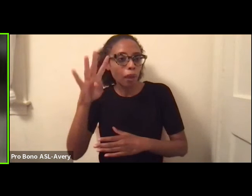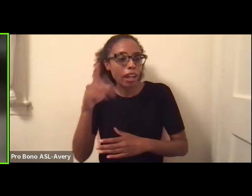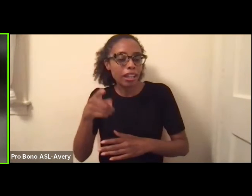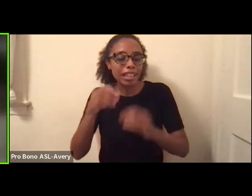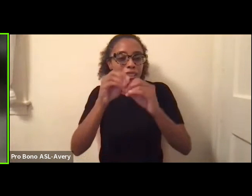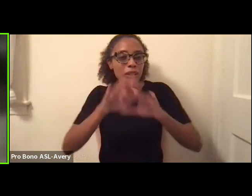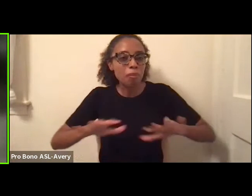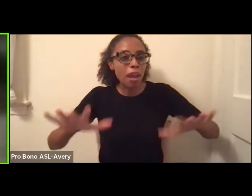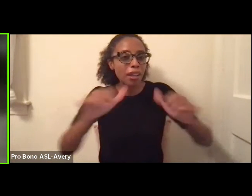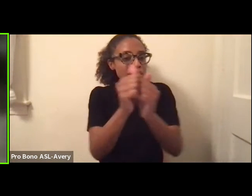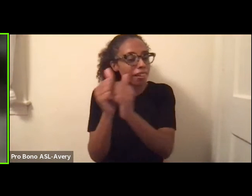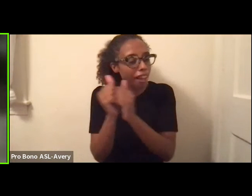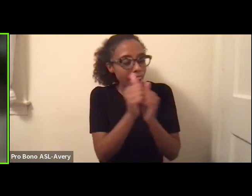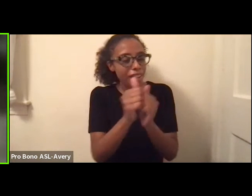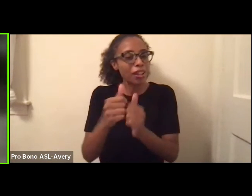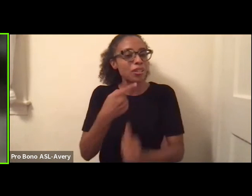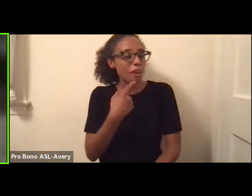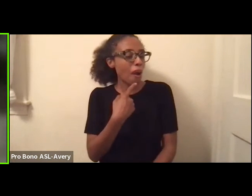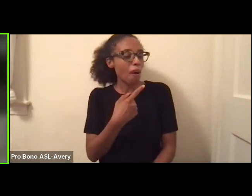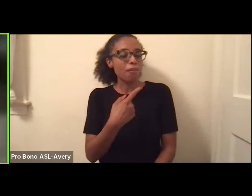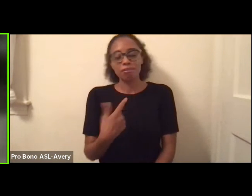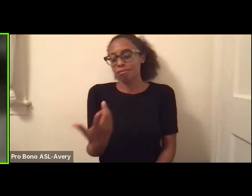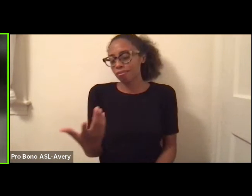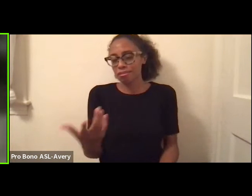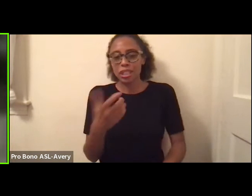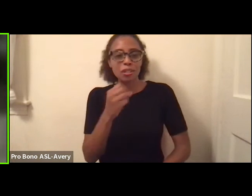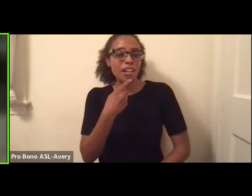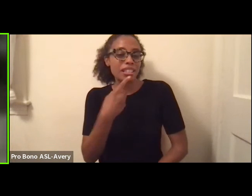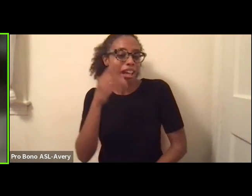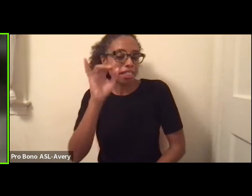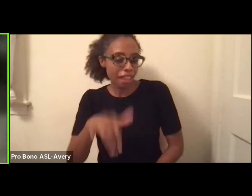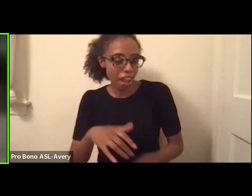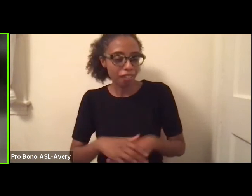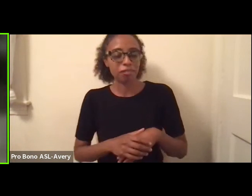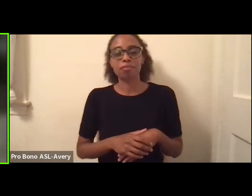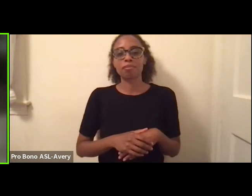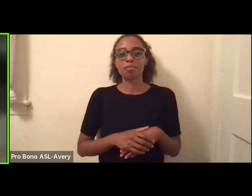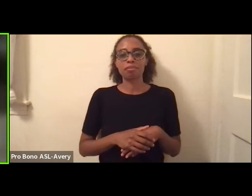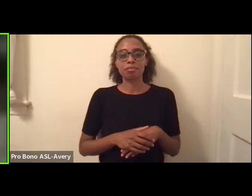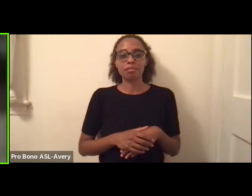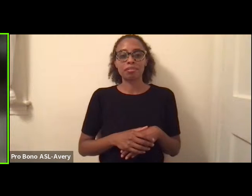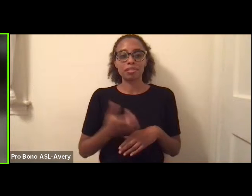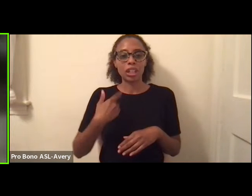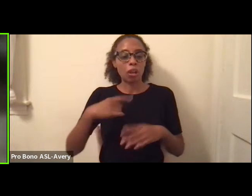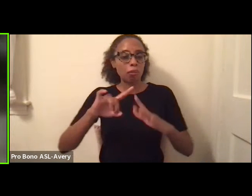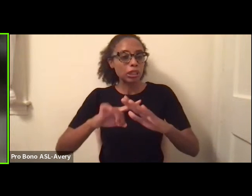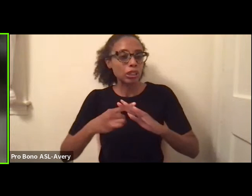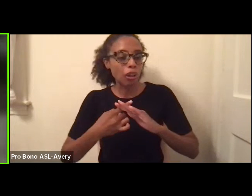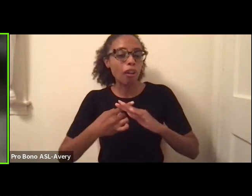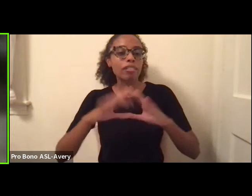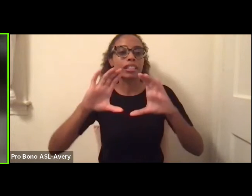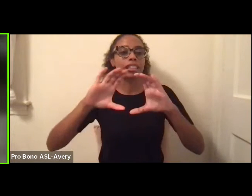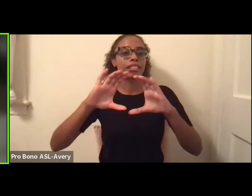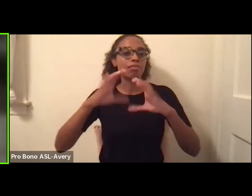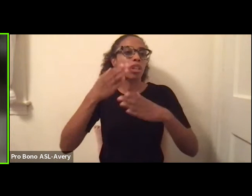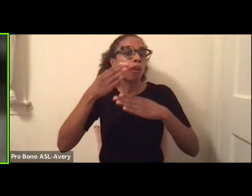So I'll say that as we hop into our closing conversation.